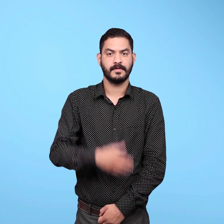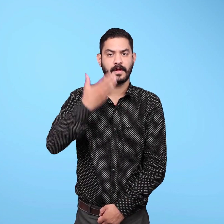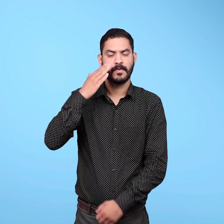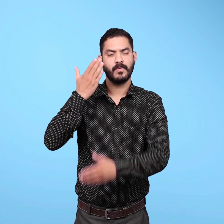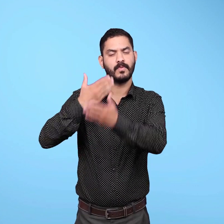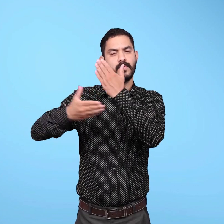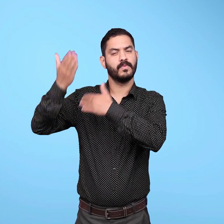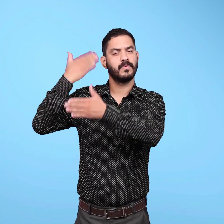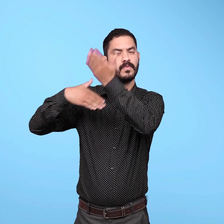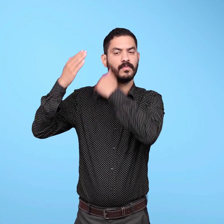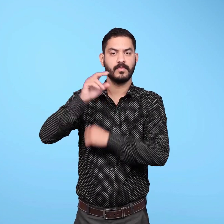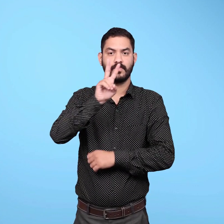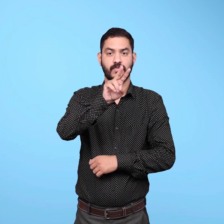Around 2000 years ago,